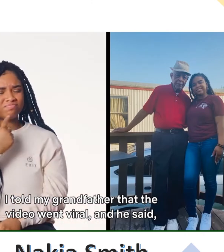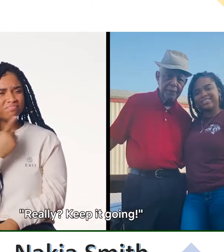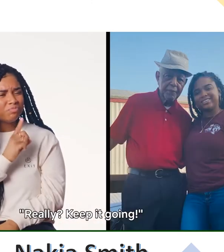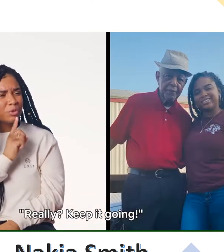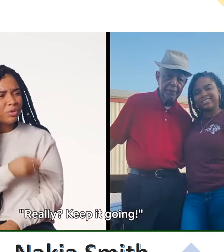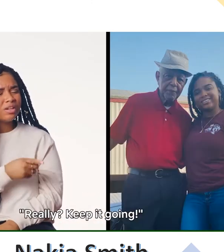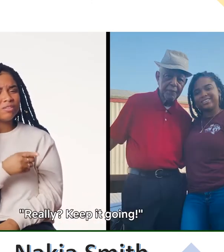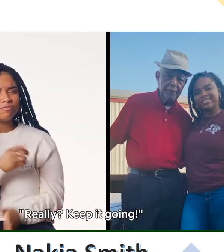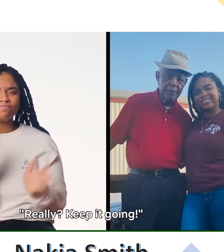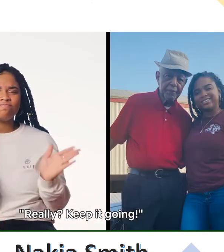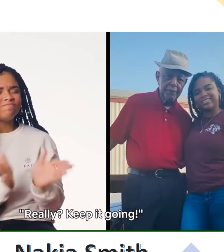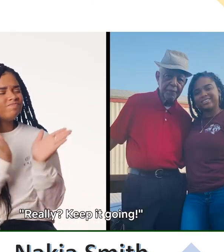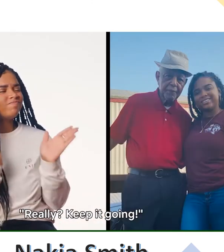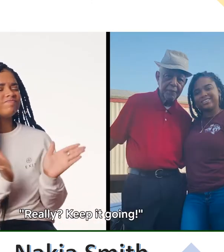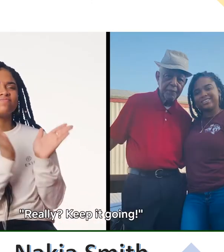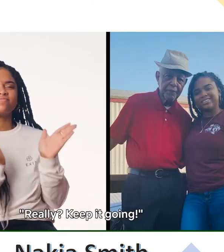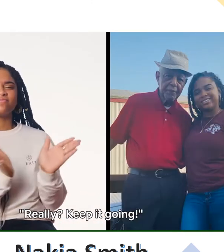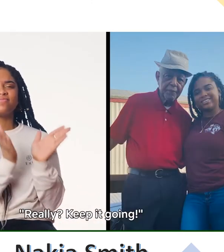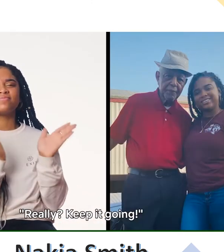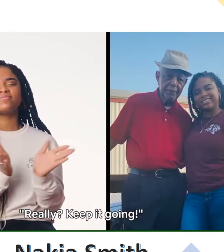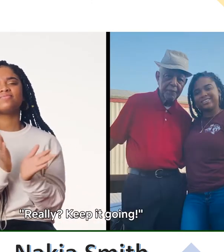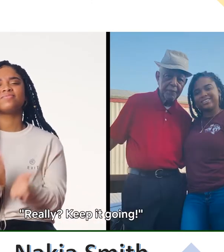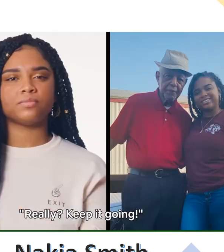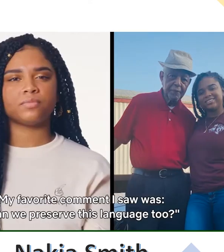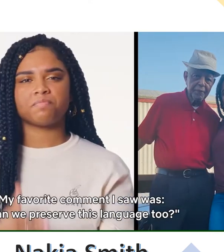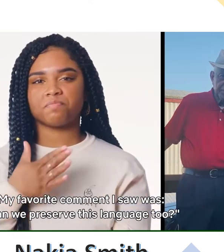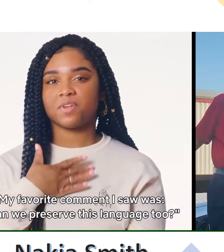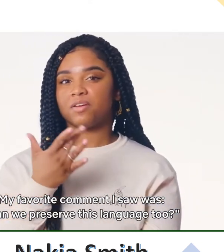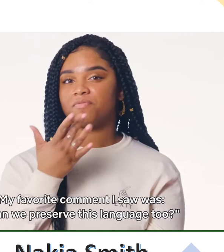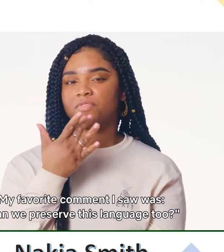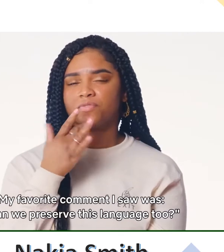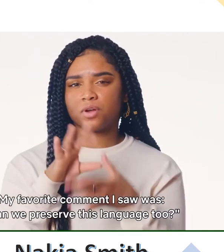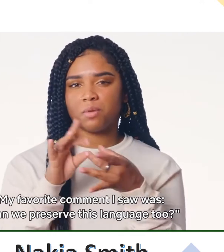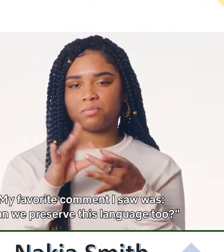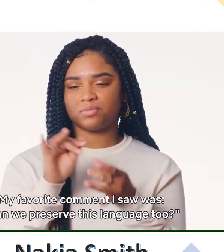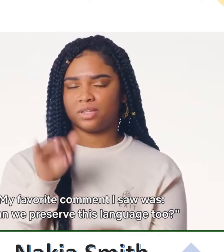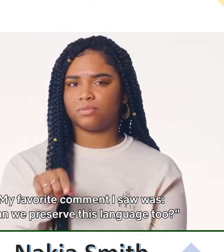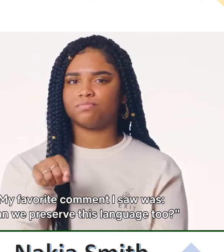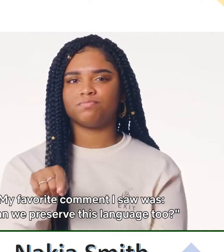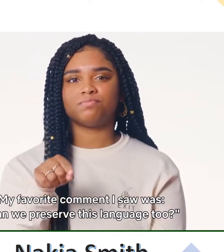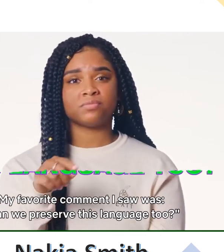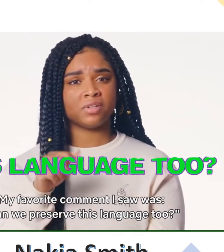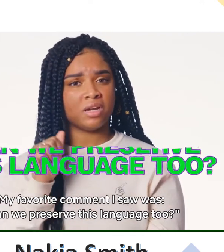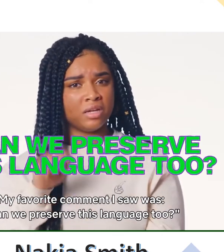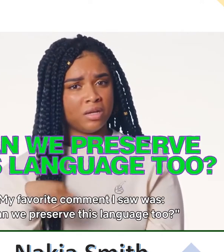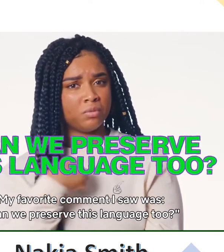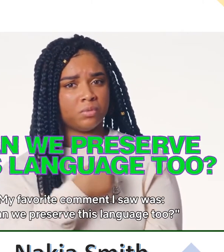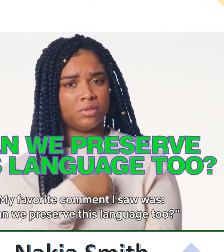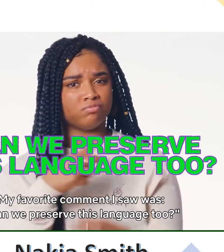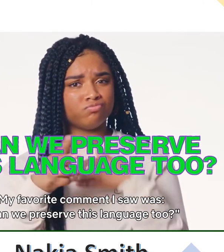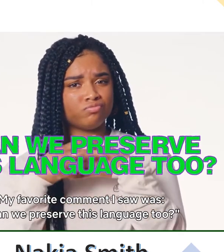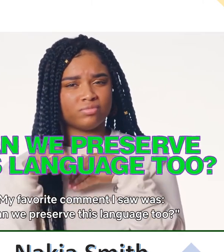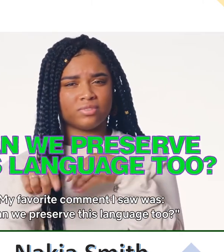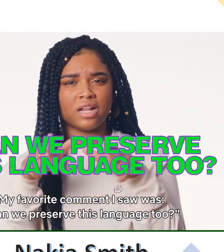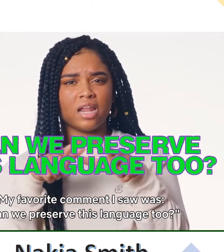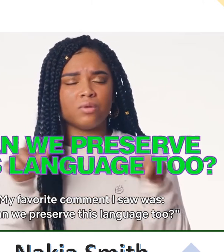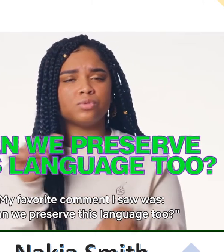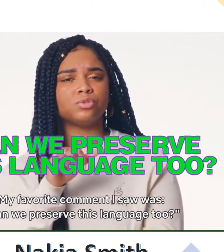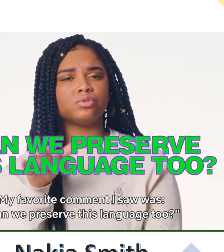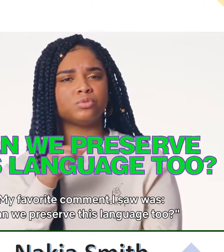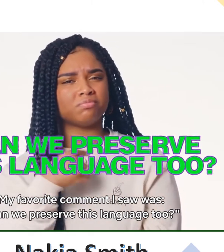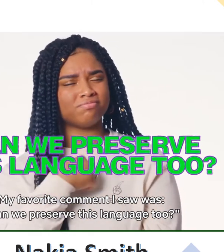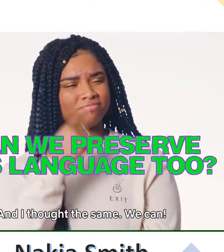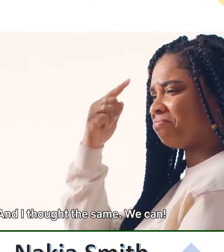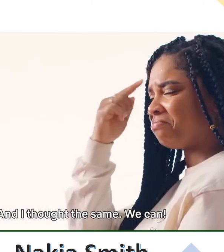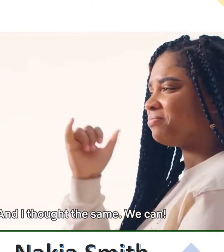he said, Really? Keep it going. My favorite comment I saw was, Can we preserve this language too?